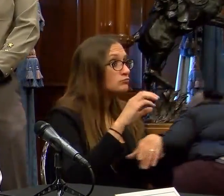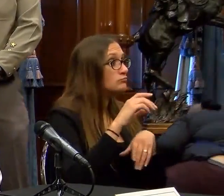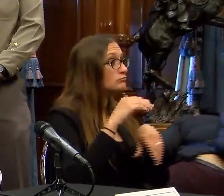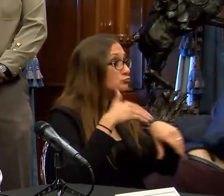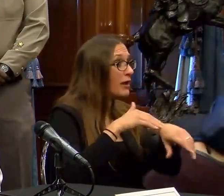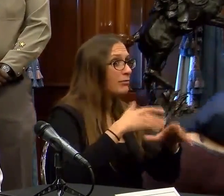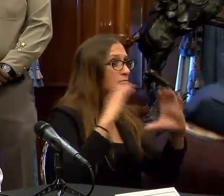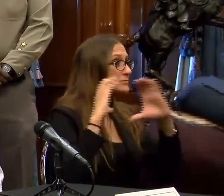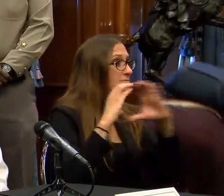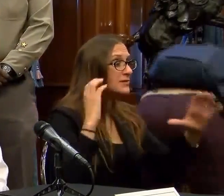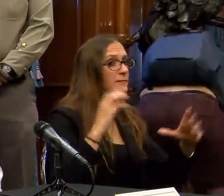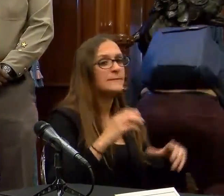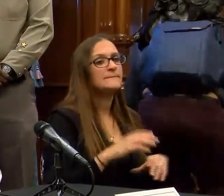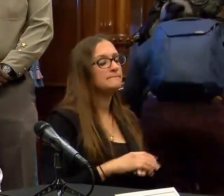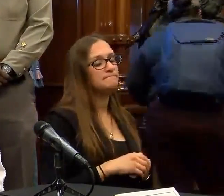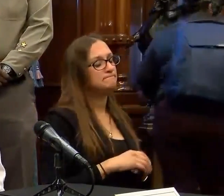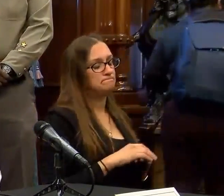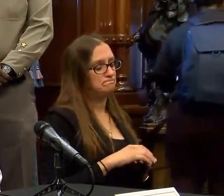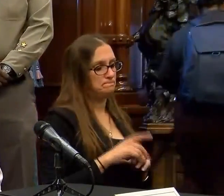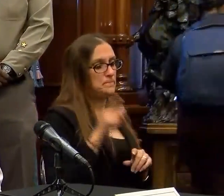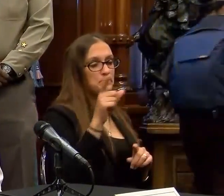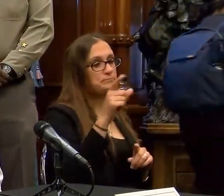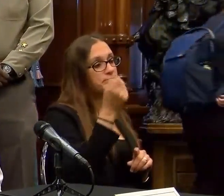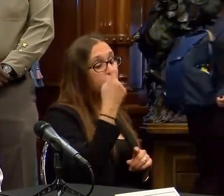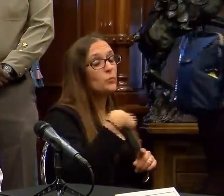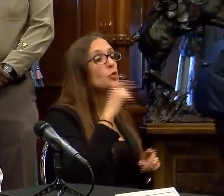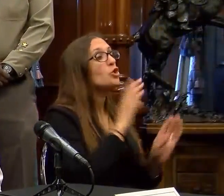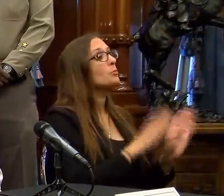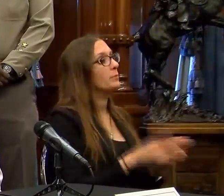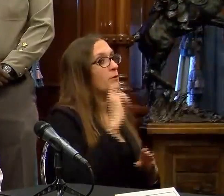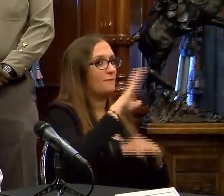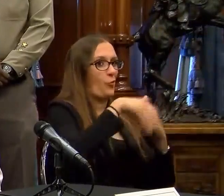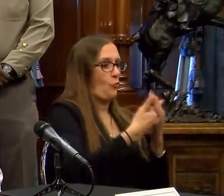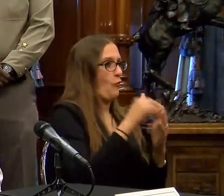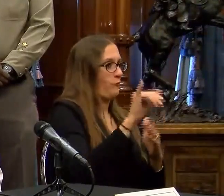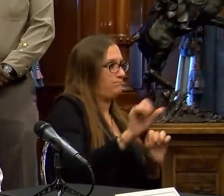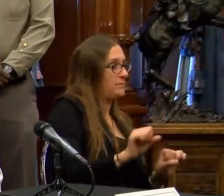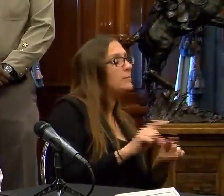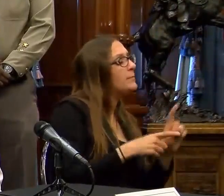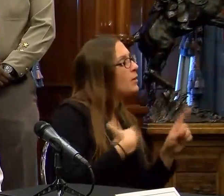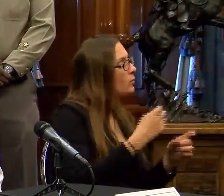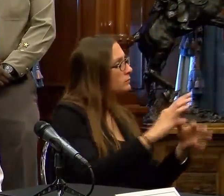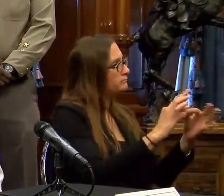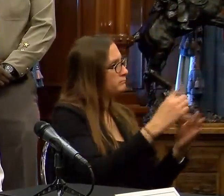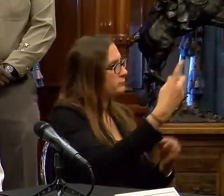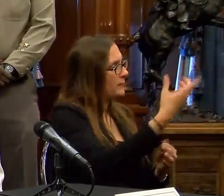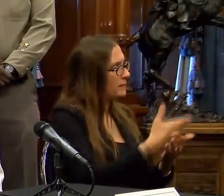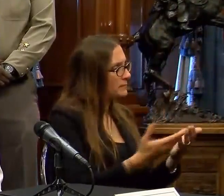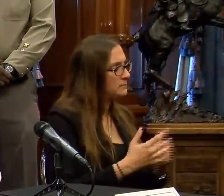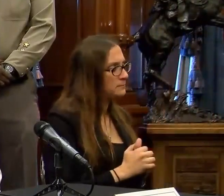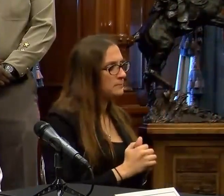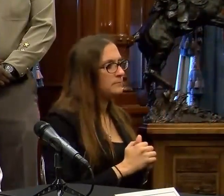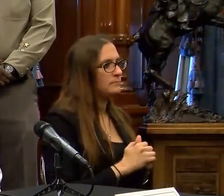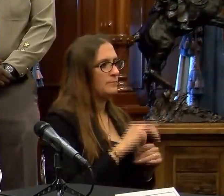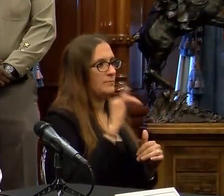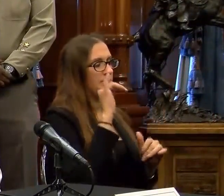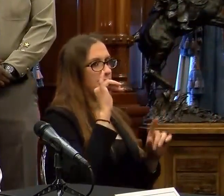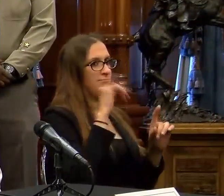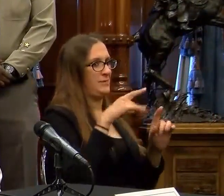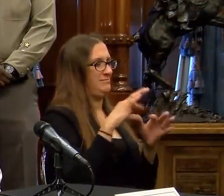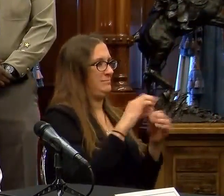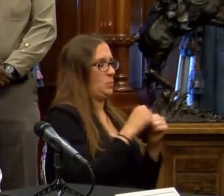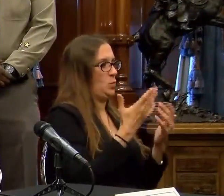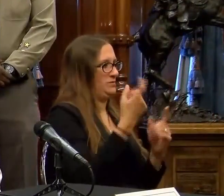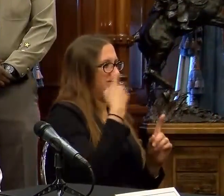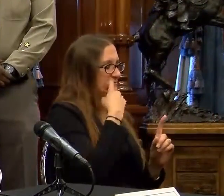for other places? You're exactly right. We are prepared for all of those contingencies. I will mention one thing that is along the lines of kind of what you're talking